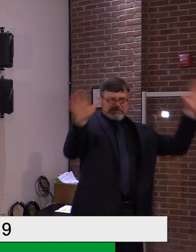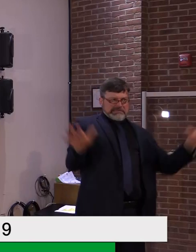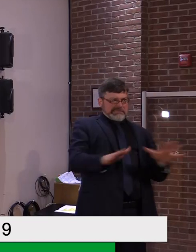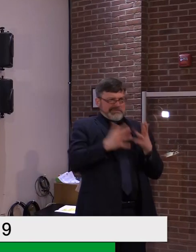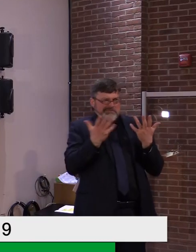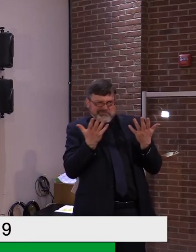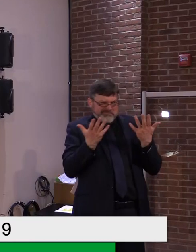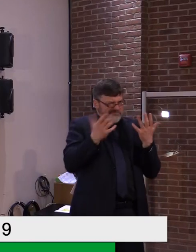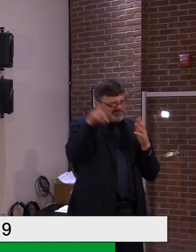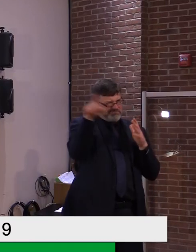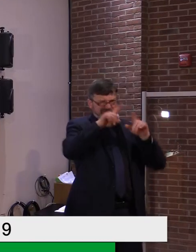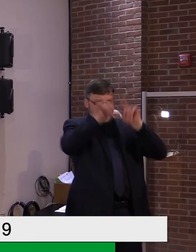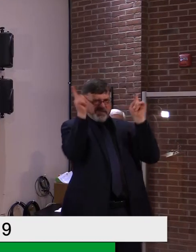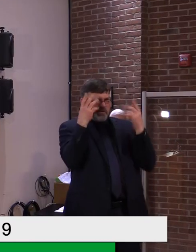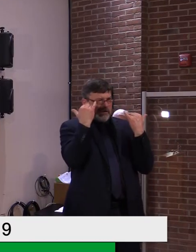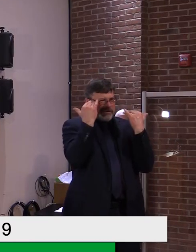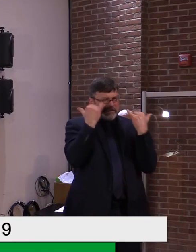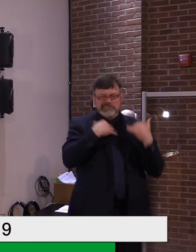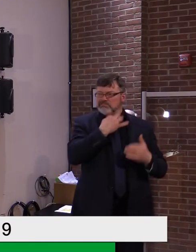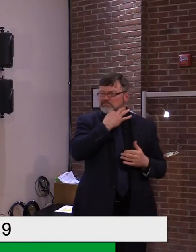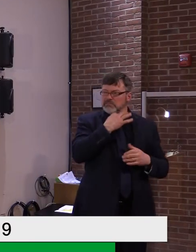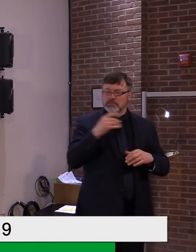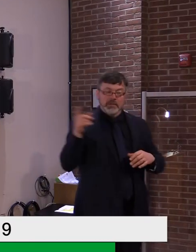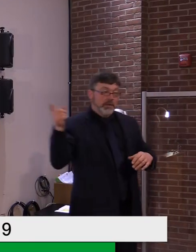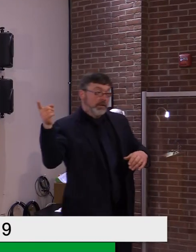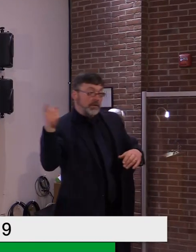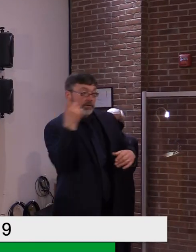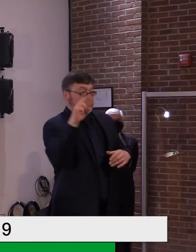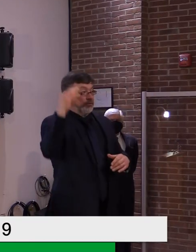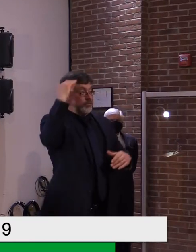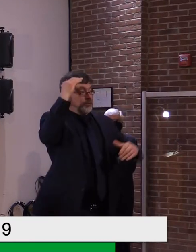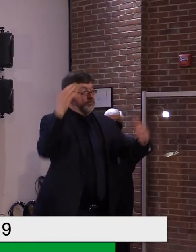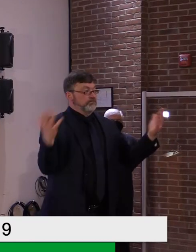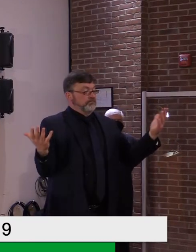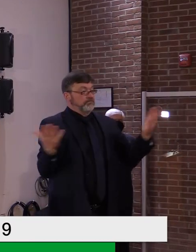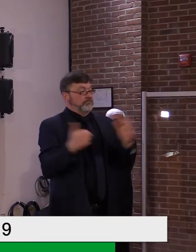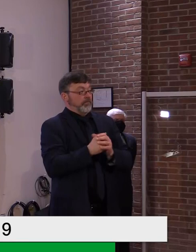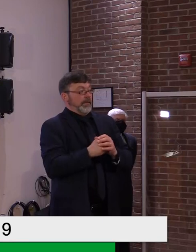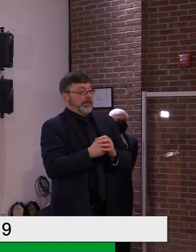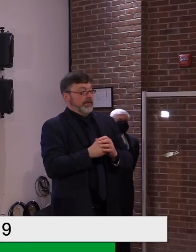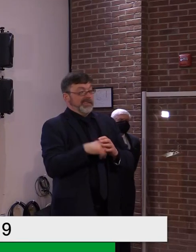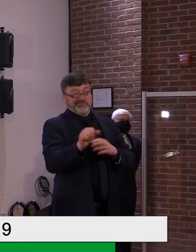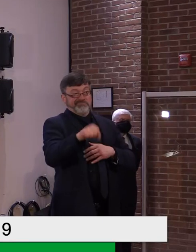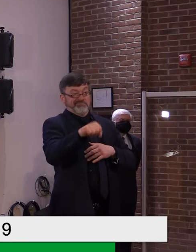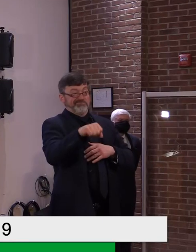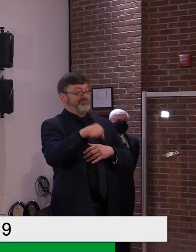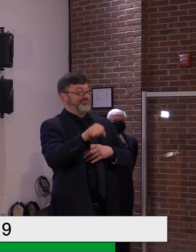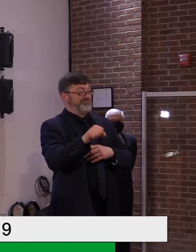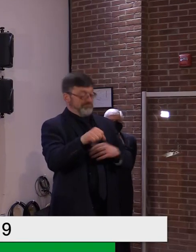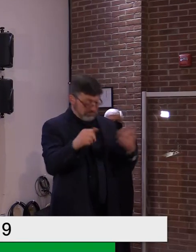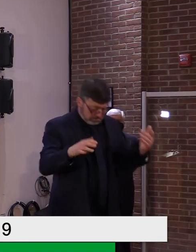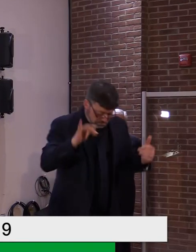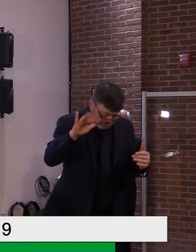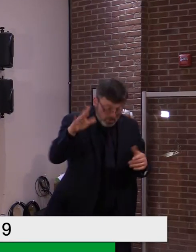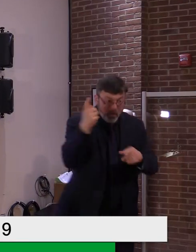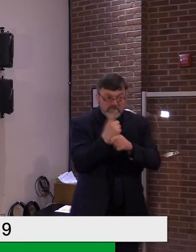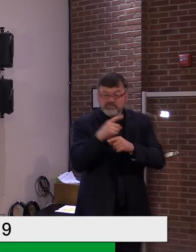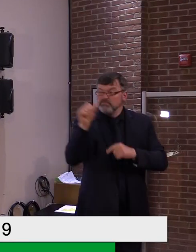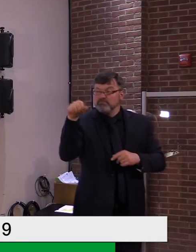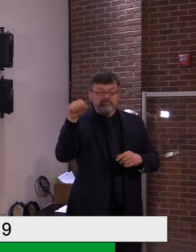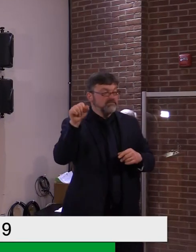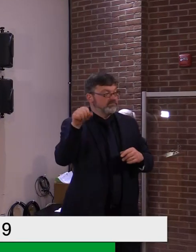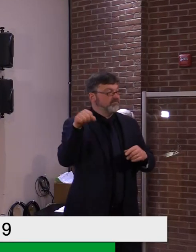natural immunity to COVID. You know, we're talking like 5%, whereas there are other states in the country where you're talking